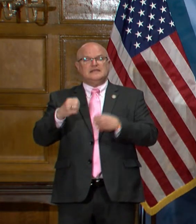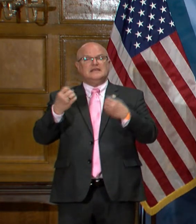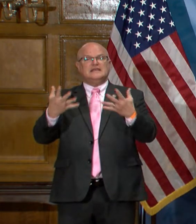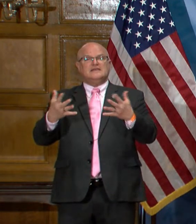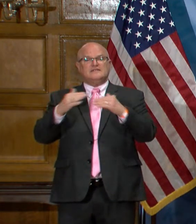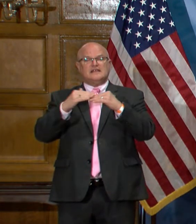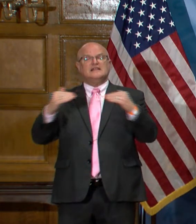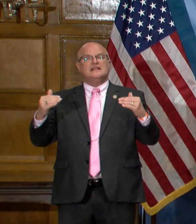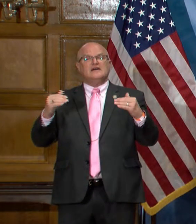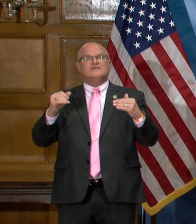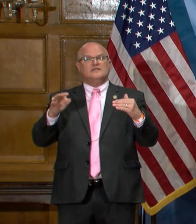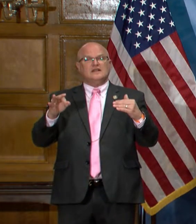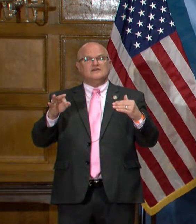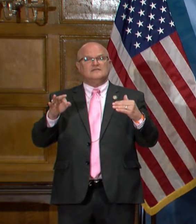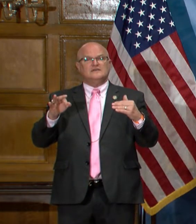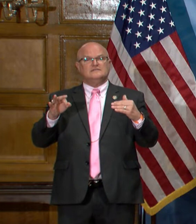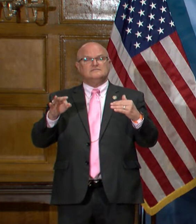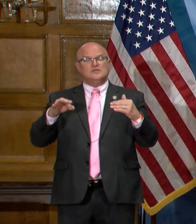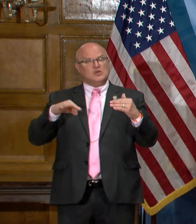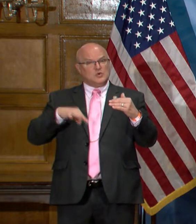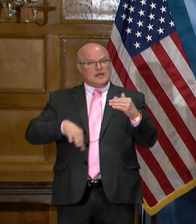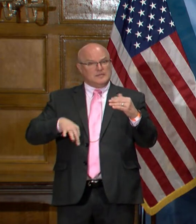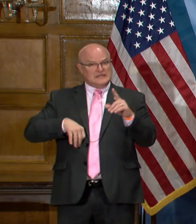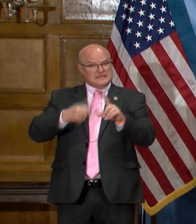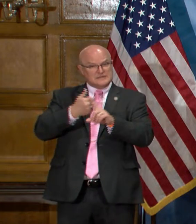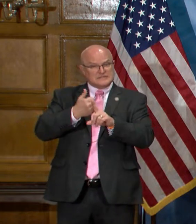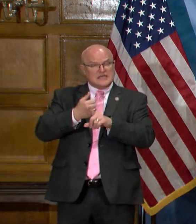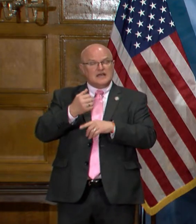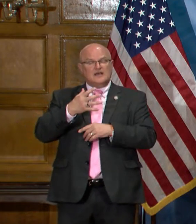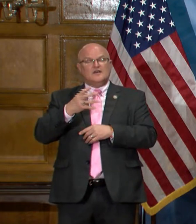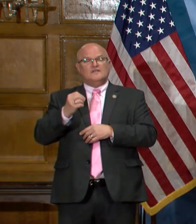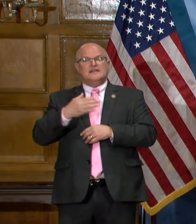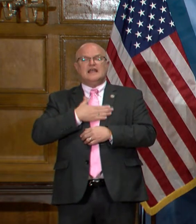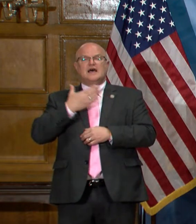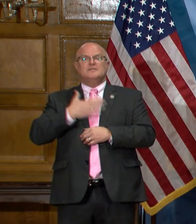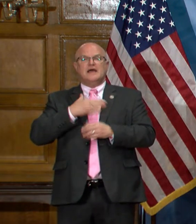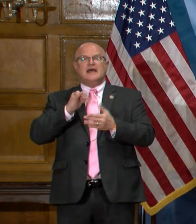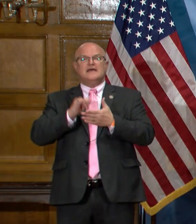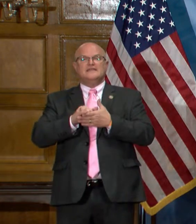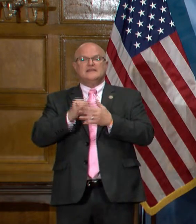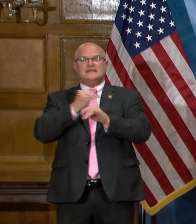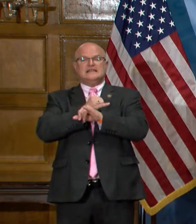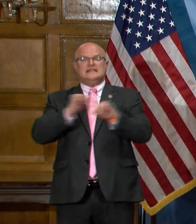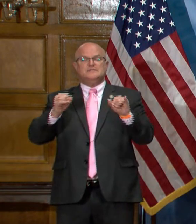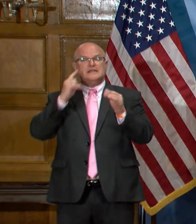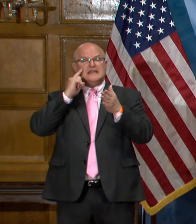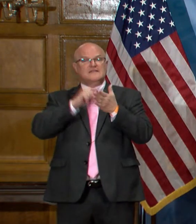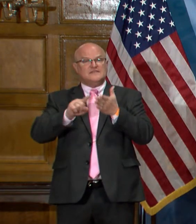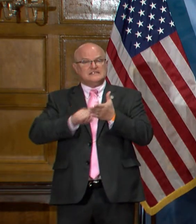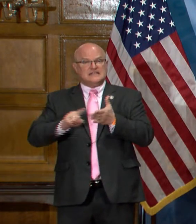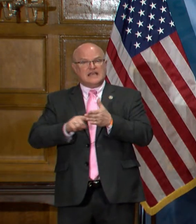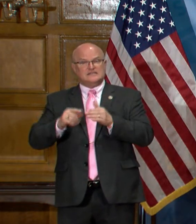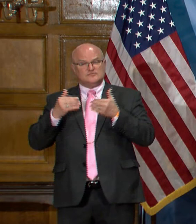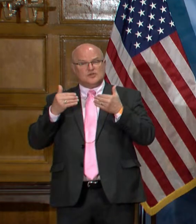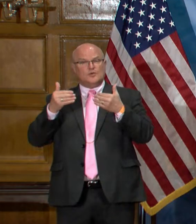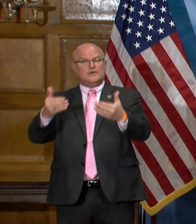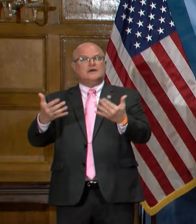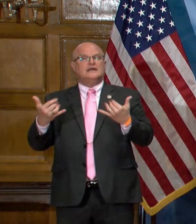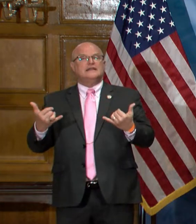given a level of need to be given credibility, and I'm glad that there's an independent investigation